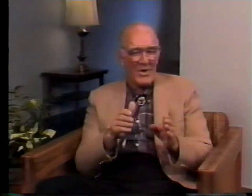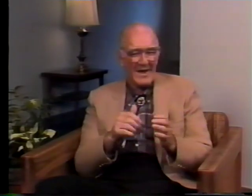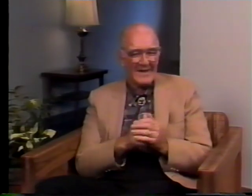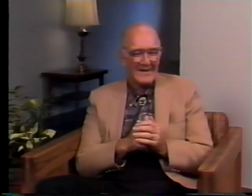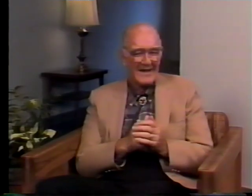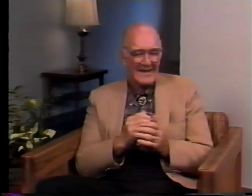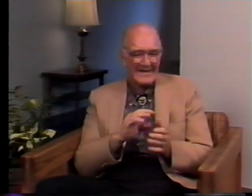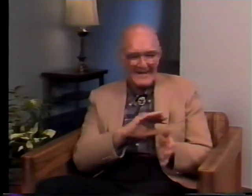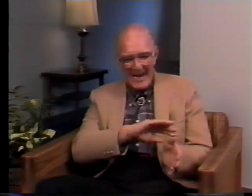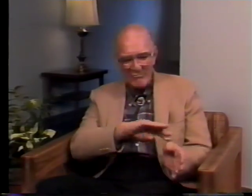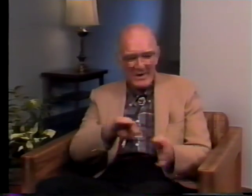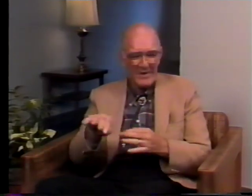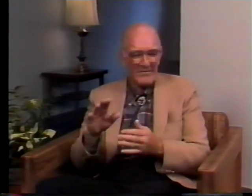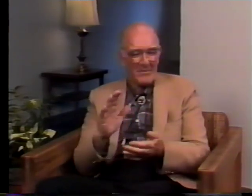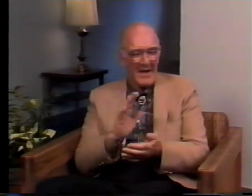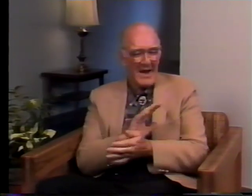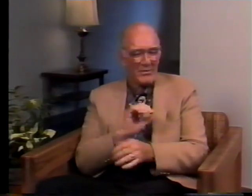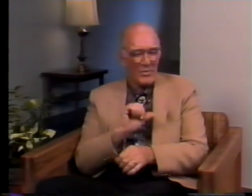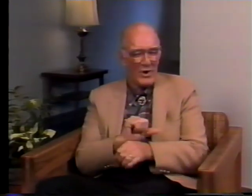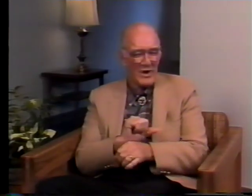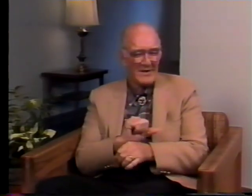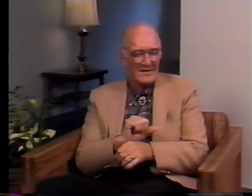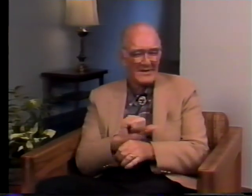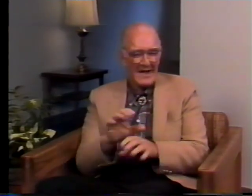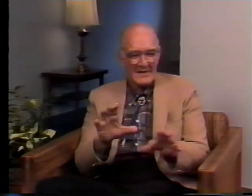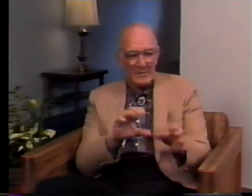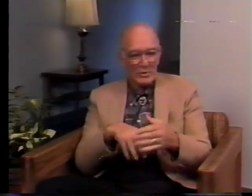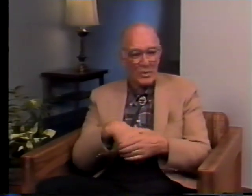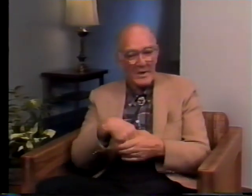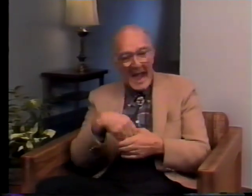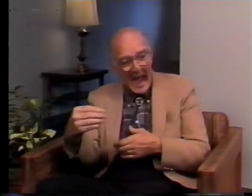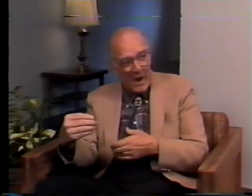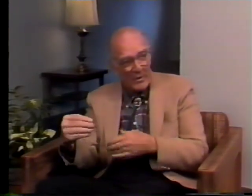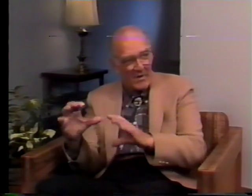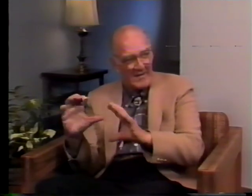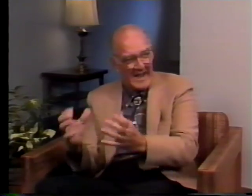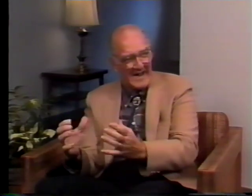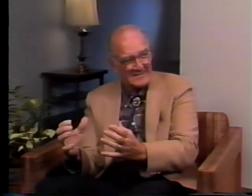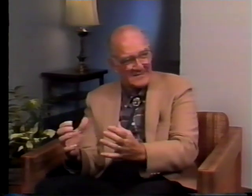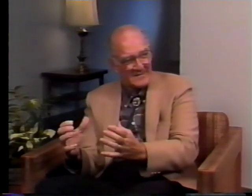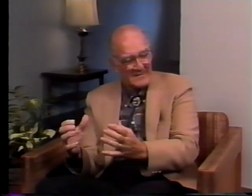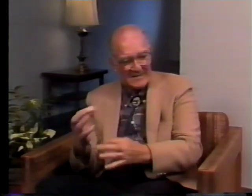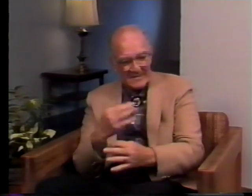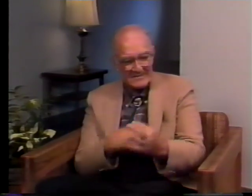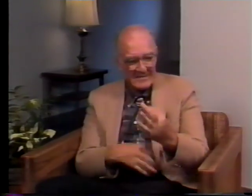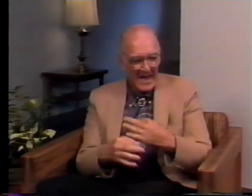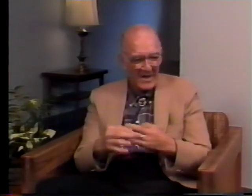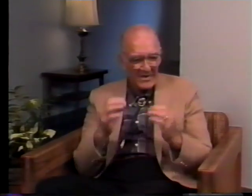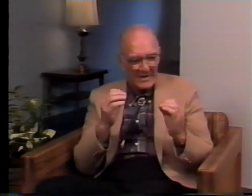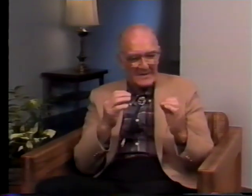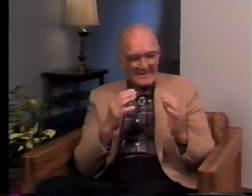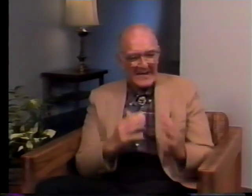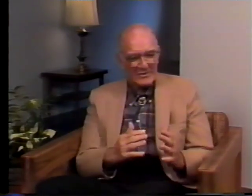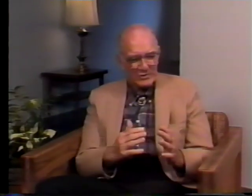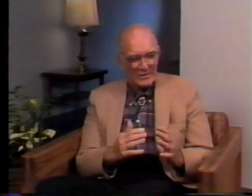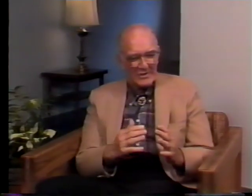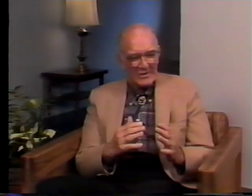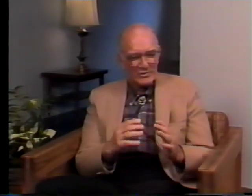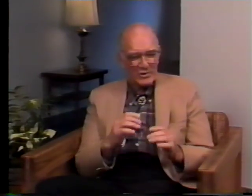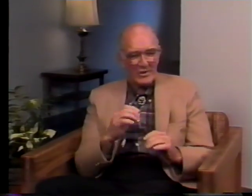way. Get rid of the paperwork, let them do it out of class. Instead, teacher